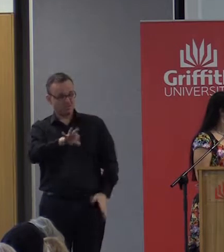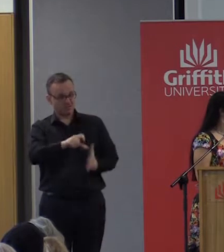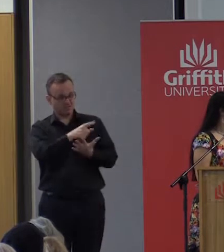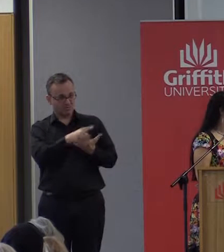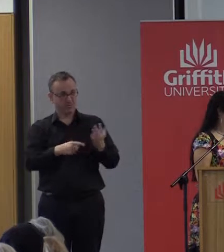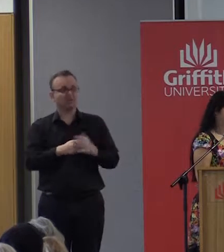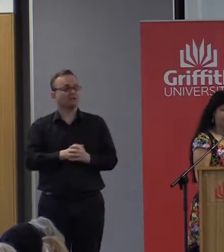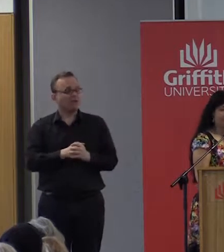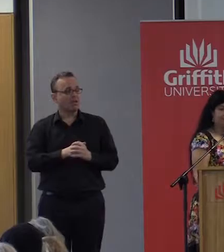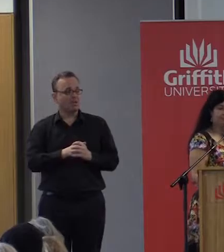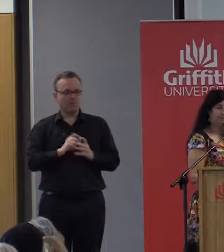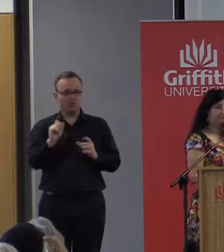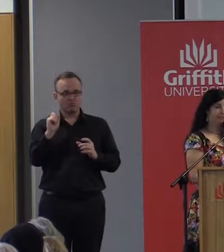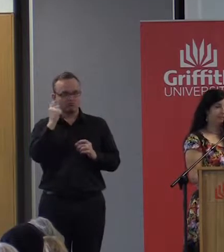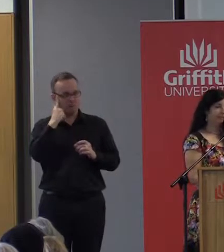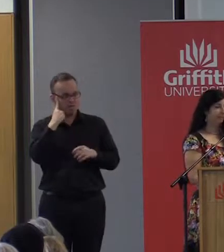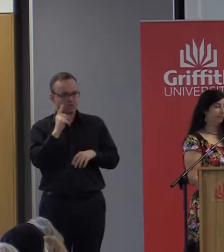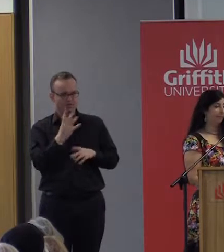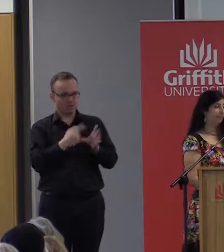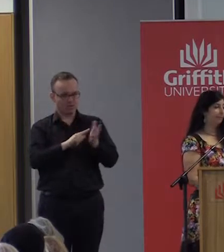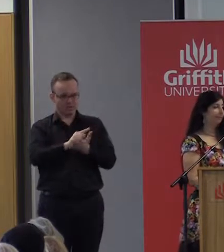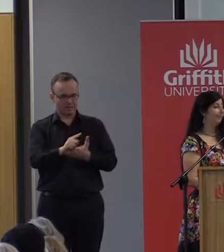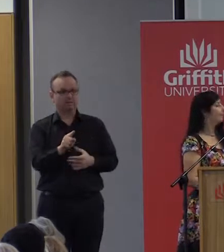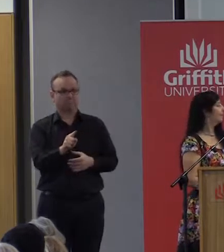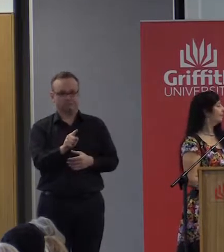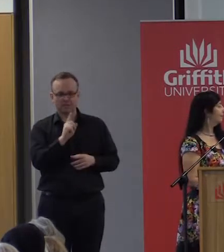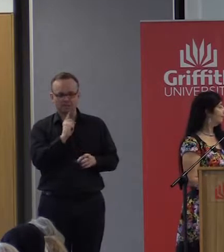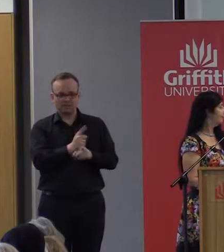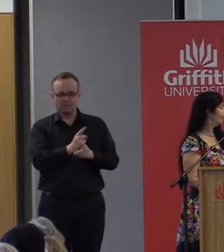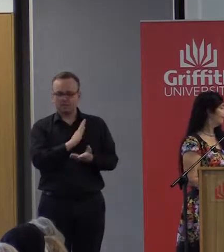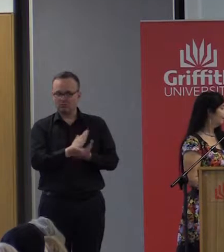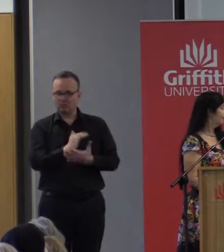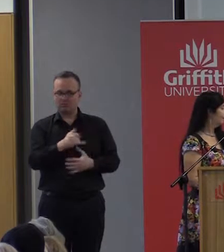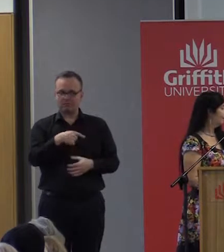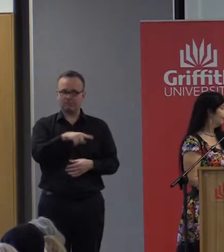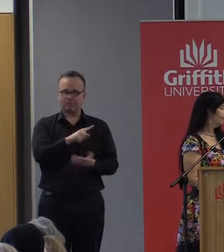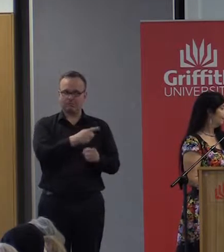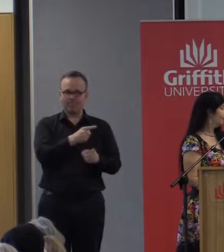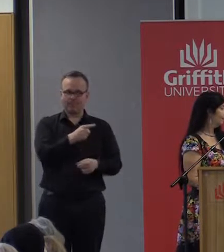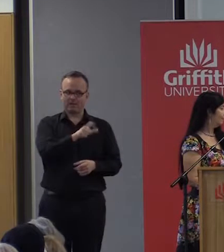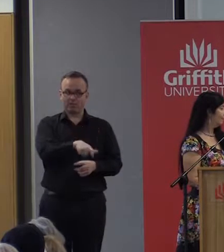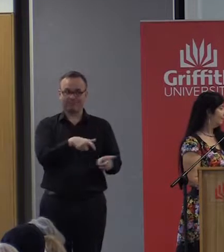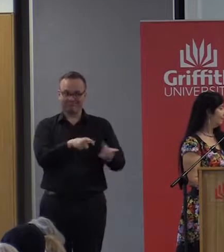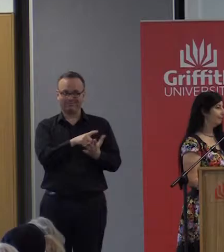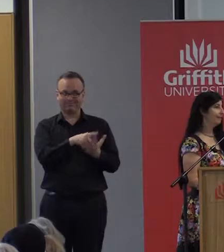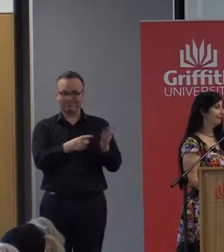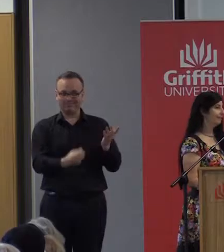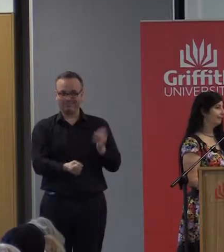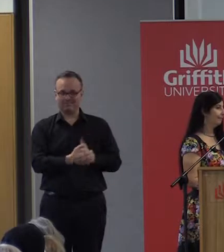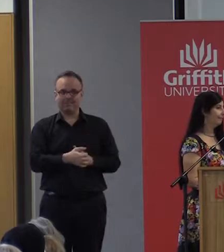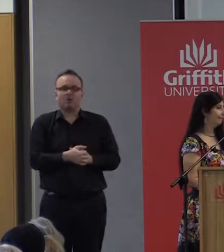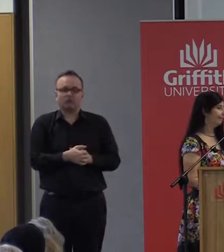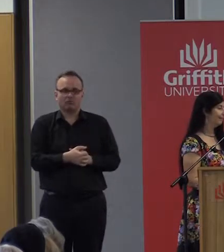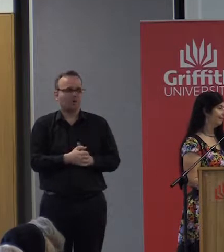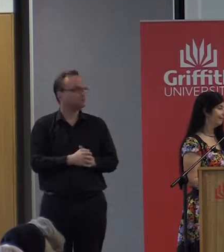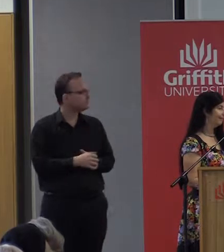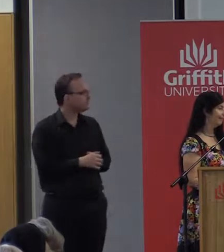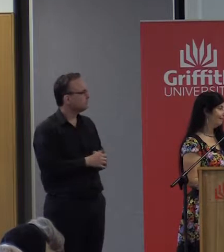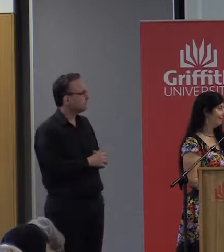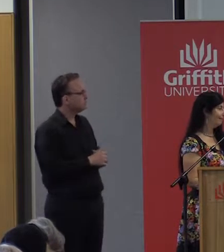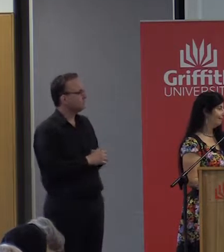services, and it's at that point in time that someone said, oh, how about you go and have a chat to that person? They might be entitled